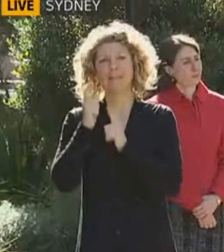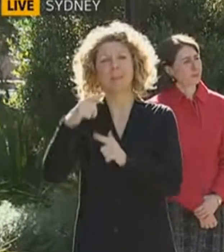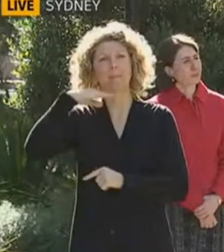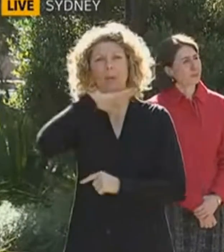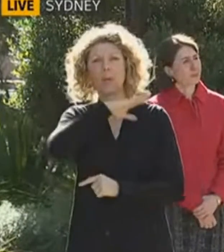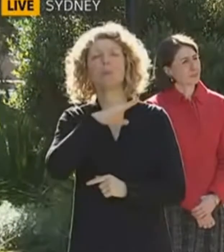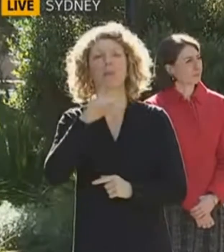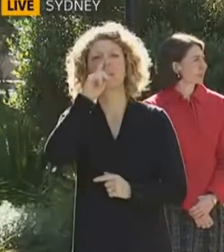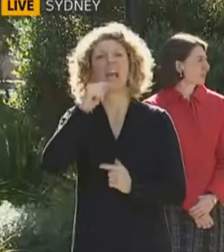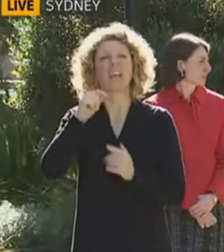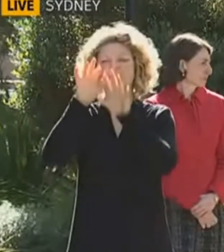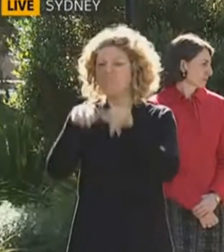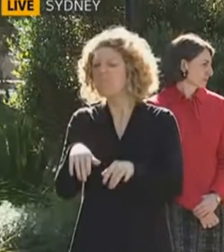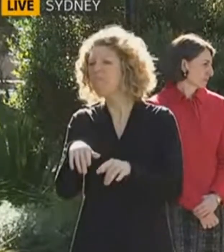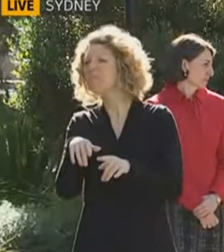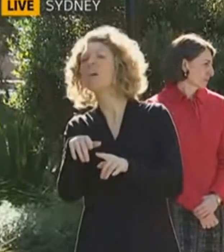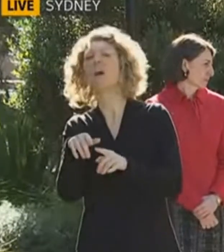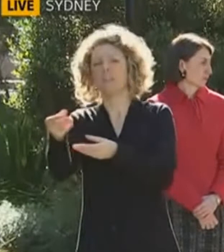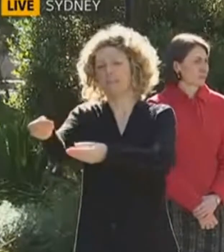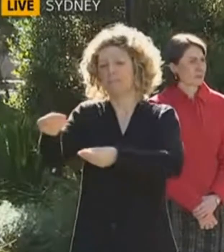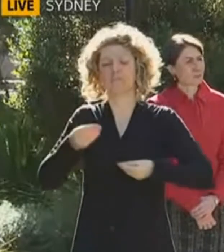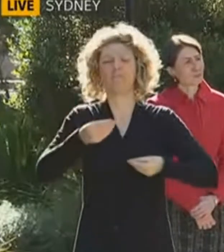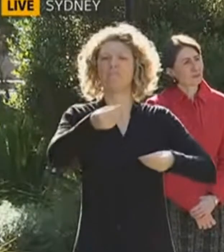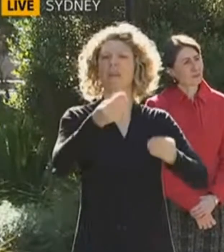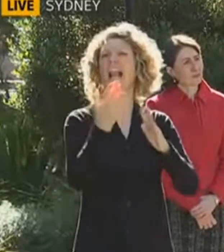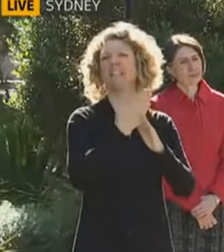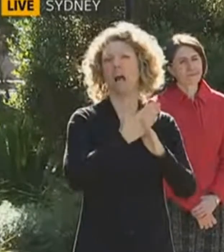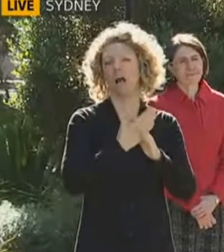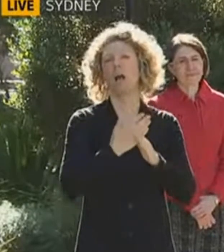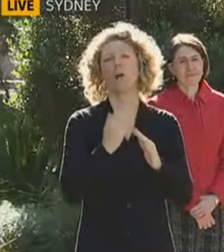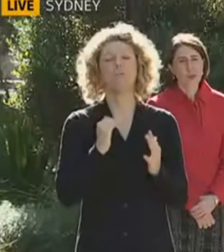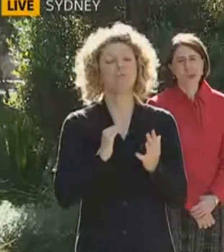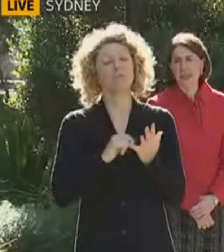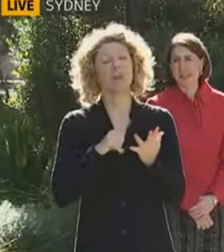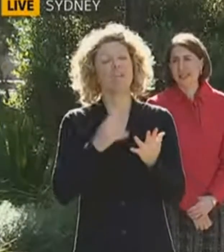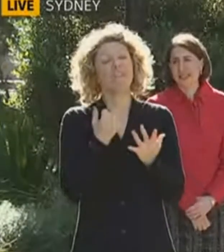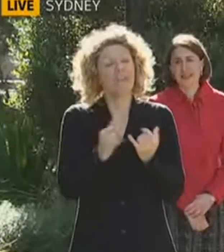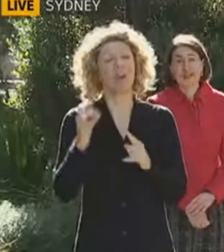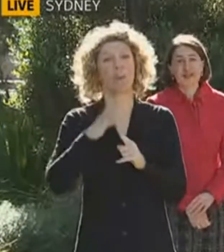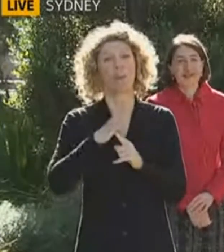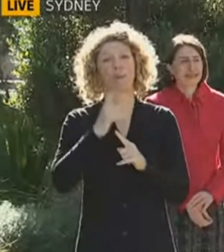South Wales to ensure that we protect the people of New South Wales. Thank you.